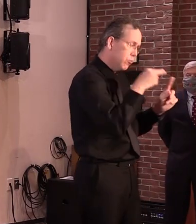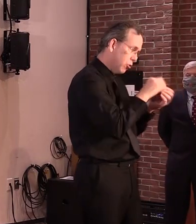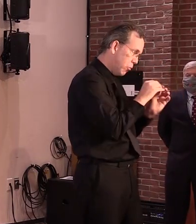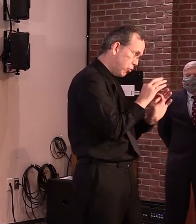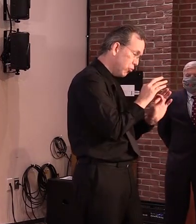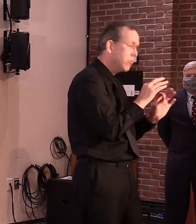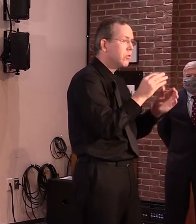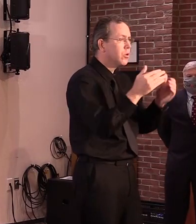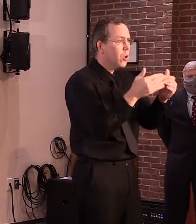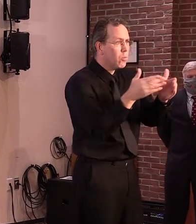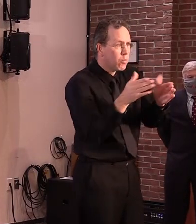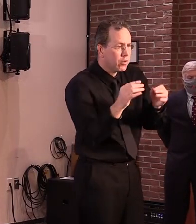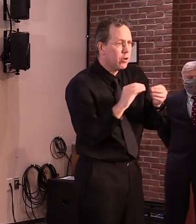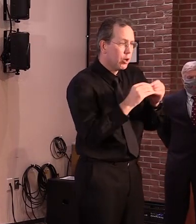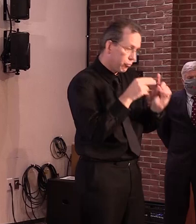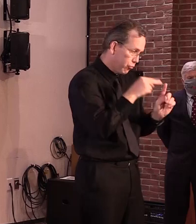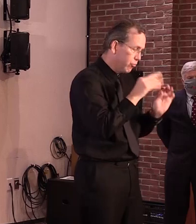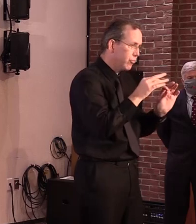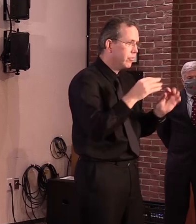Thank you.